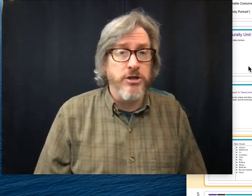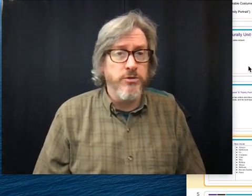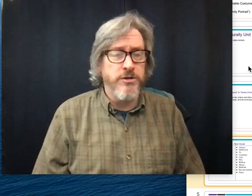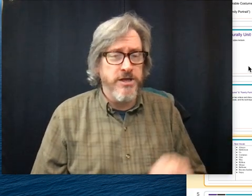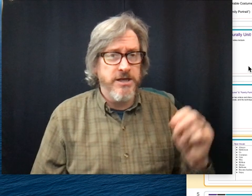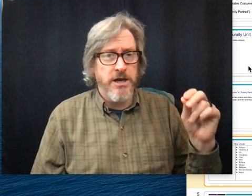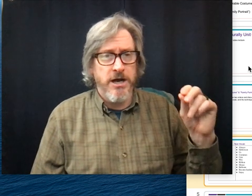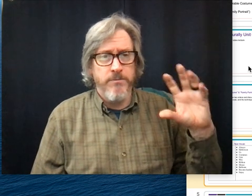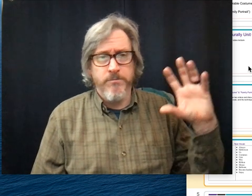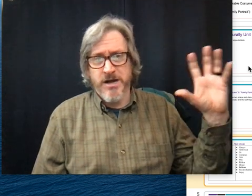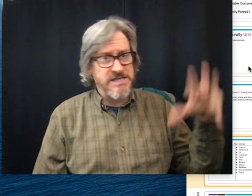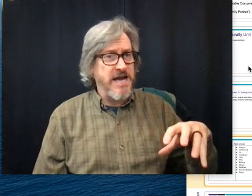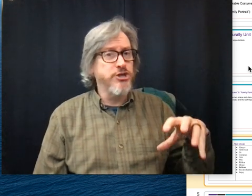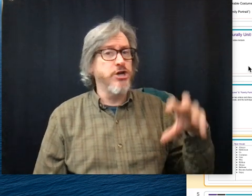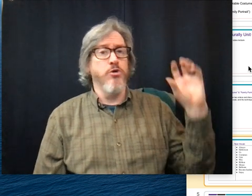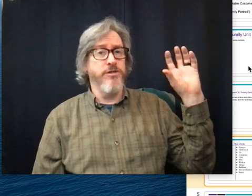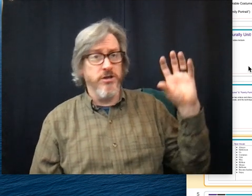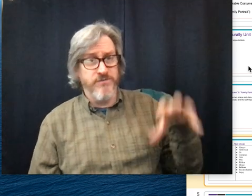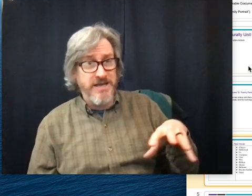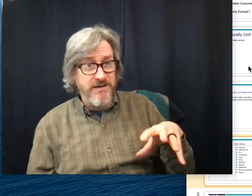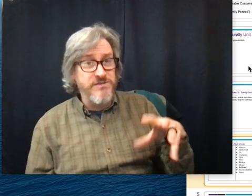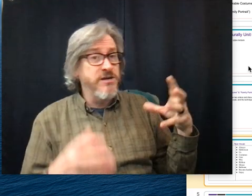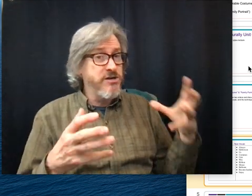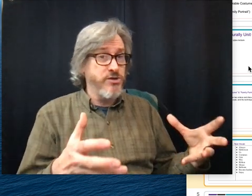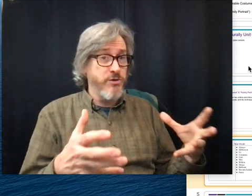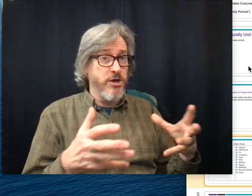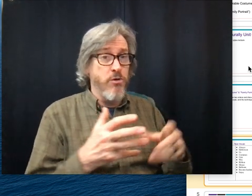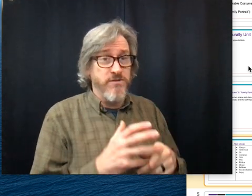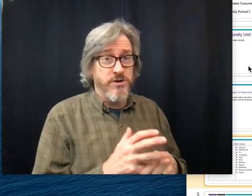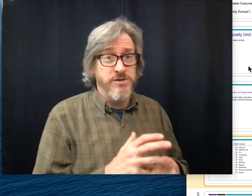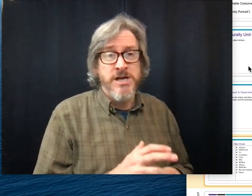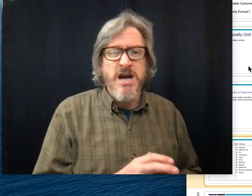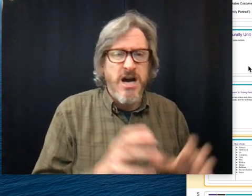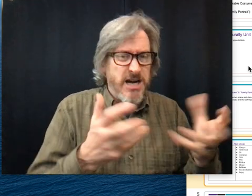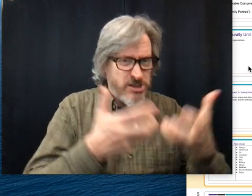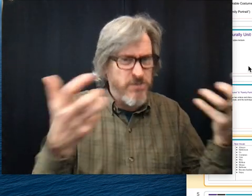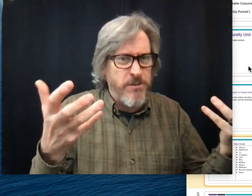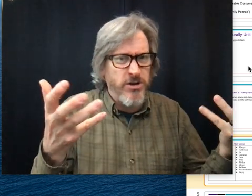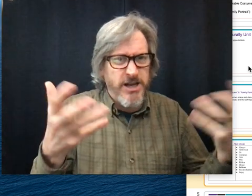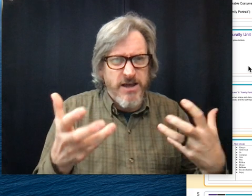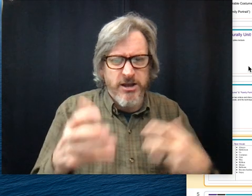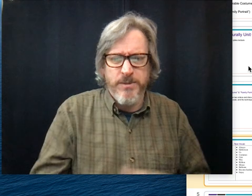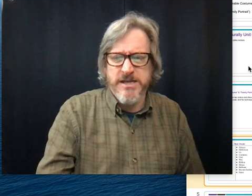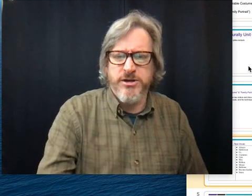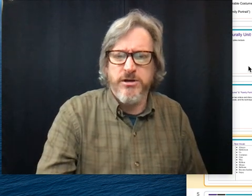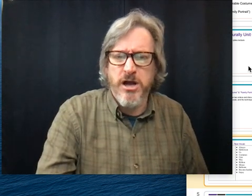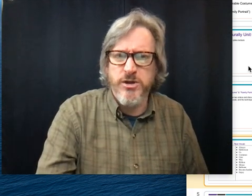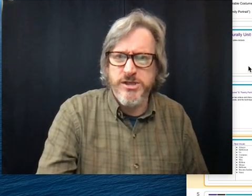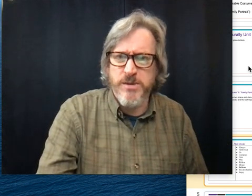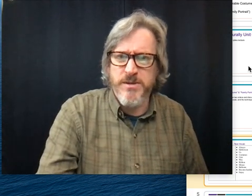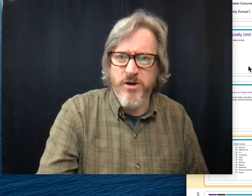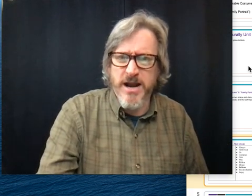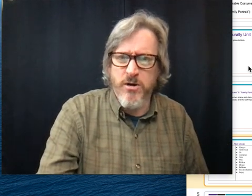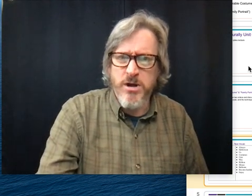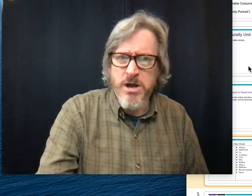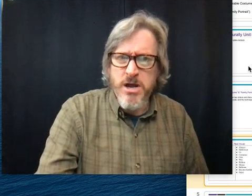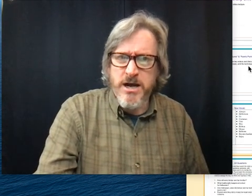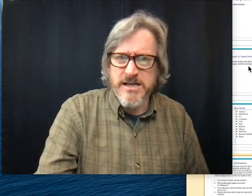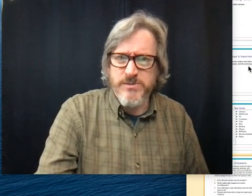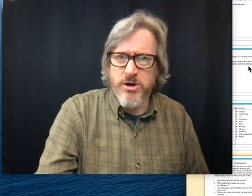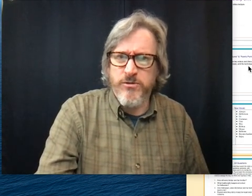will include a slideshow with all of the GIFs so you can go over those sort of separately. I think it'll be easier. I'll use some of them right